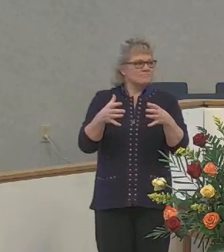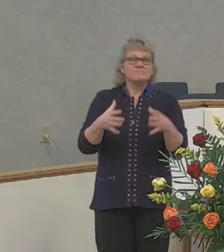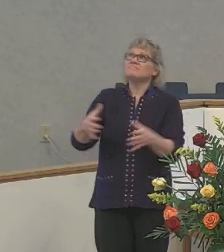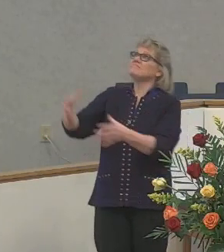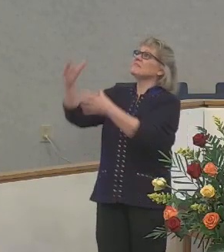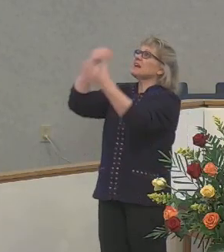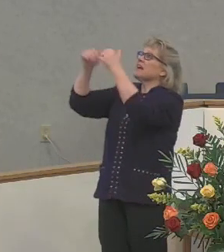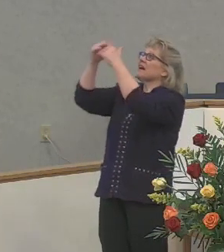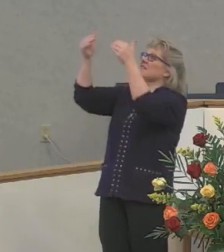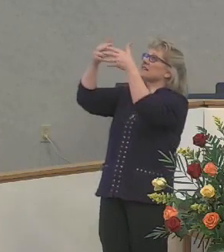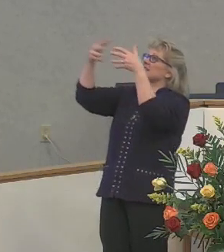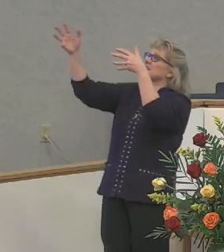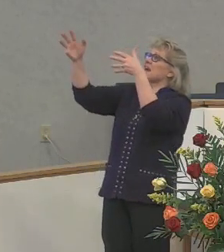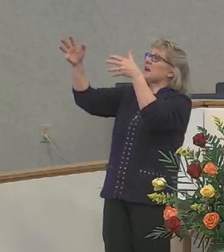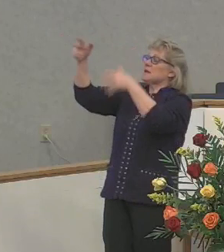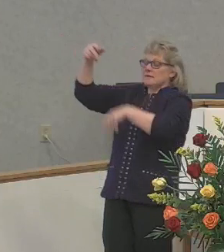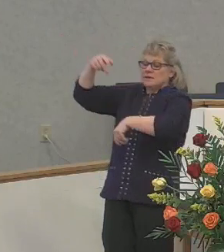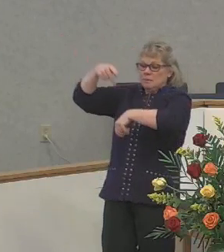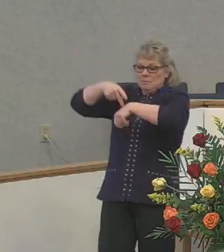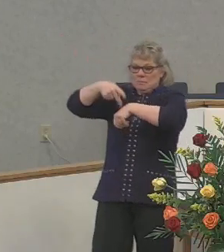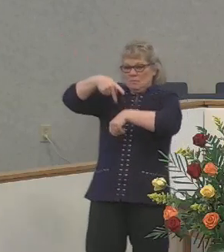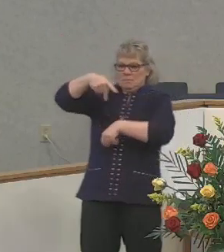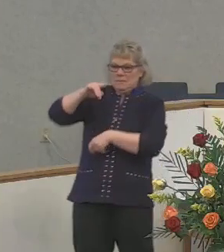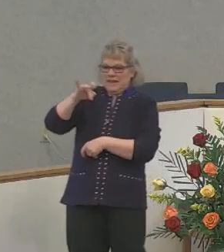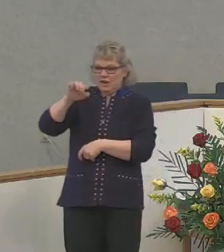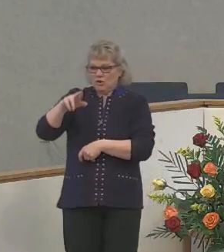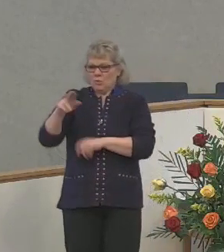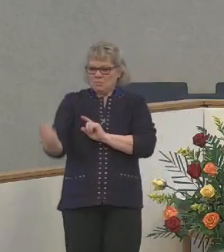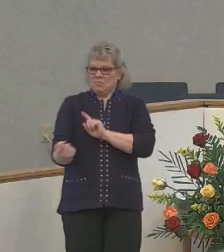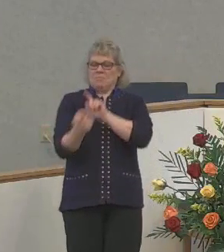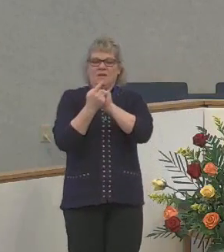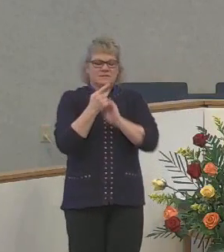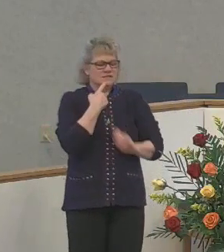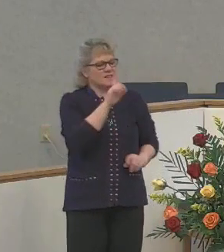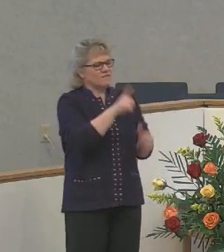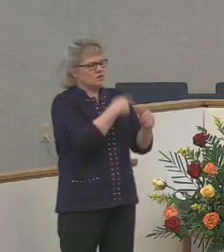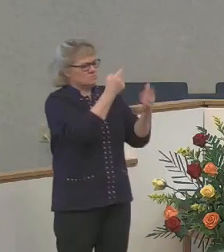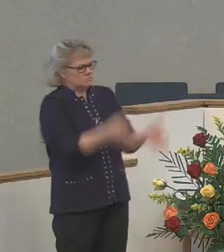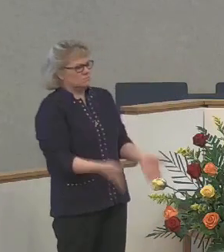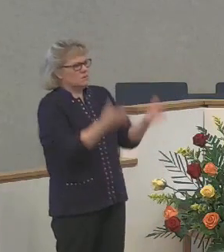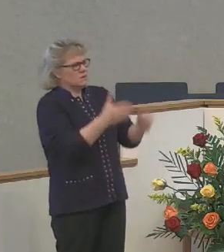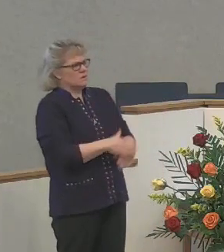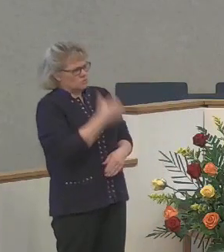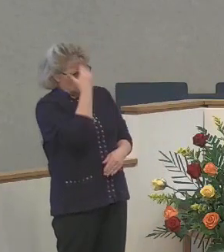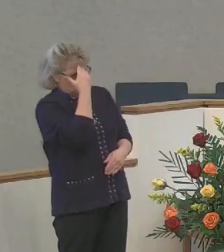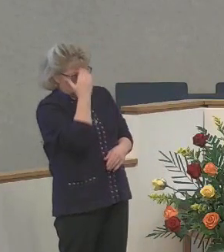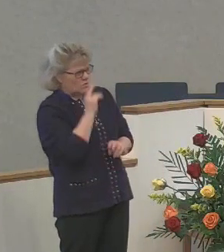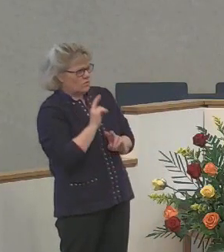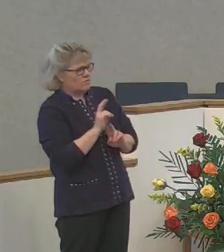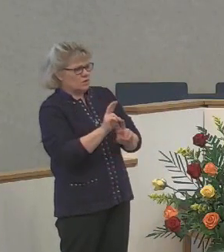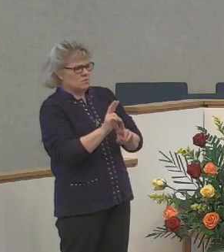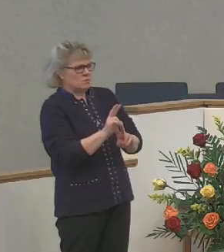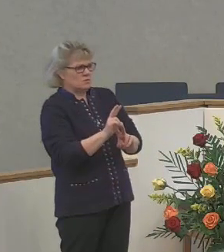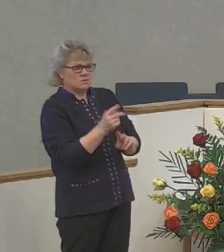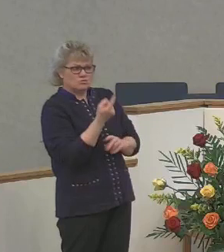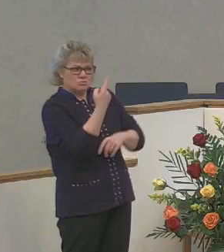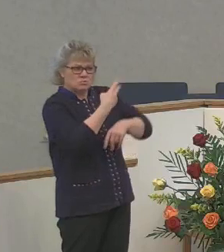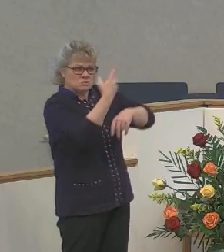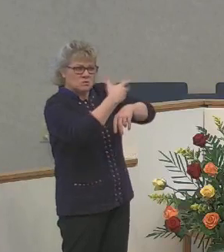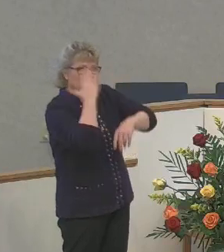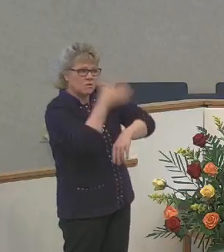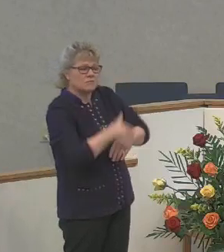heaven's gate, and St. Peter met them, and St. Peter said to the first guy, he said, "You know, your funeral is going to be in just a couple of days." He